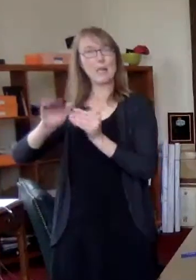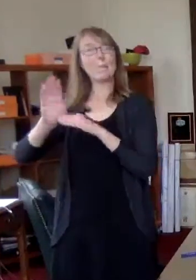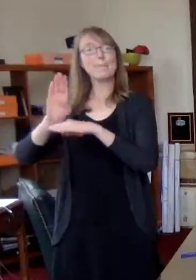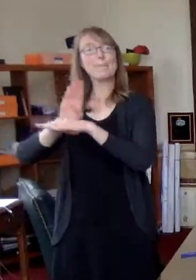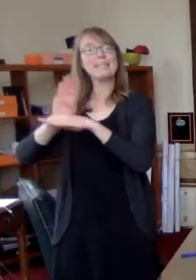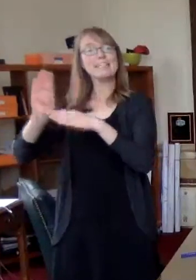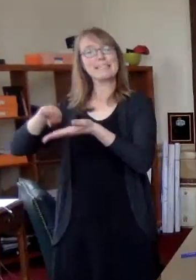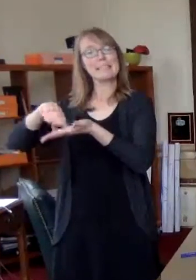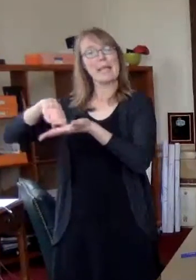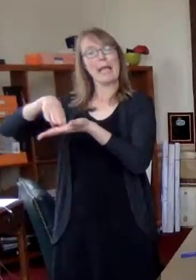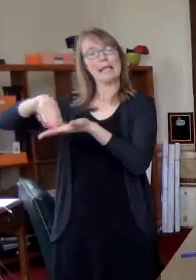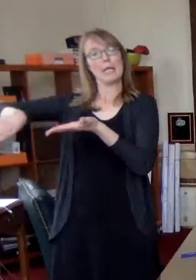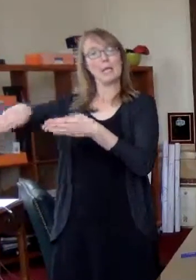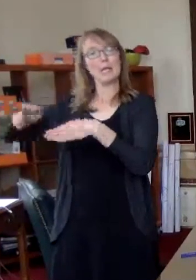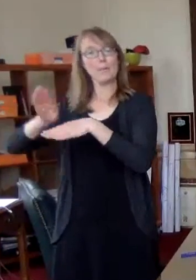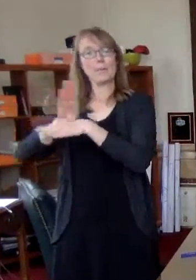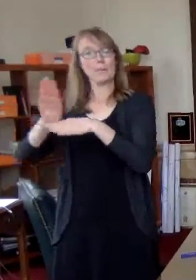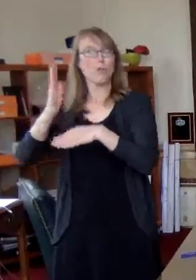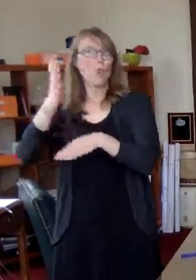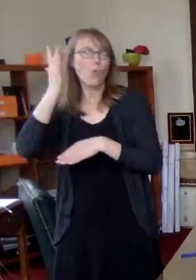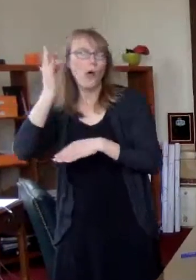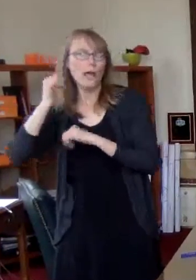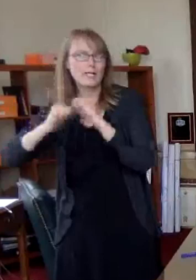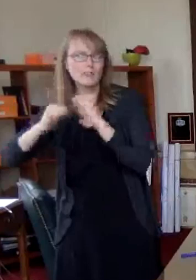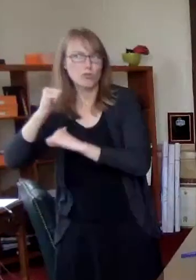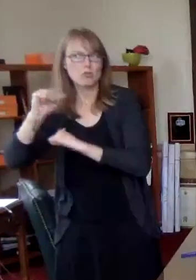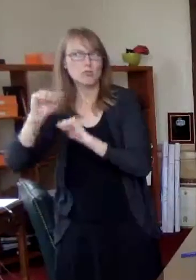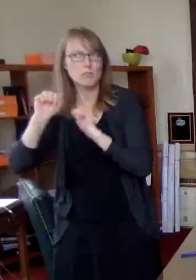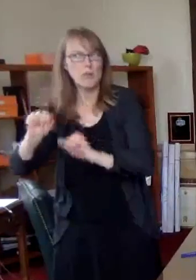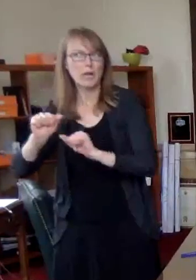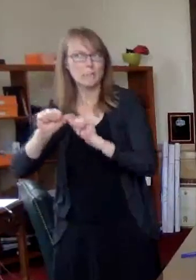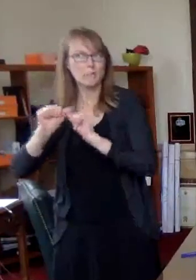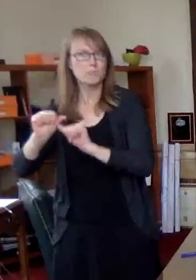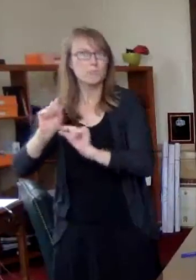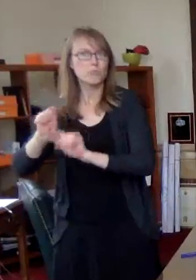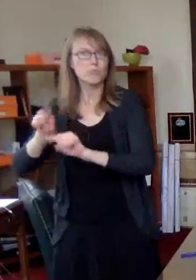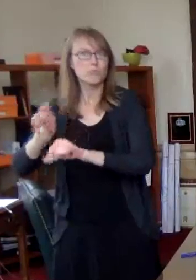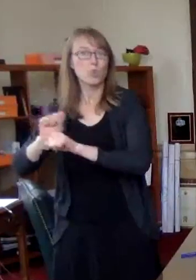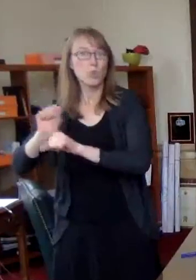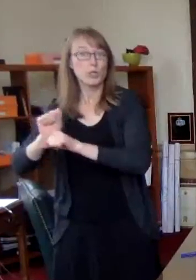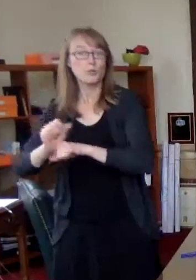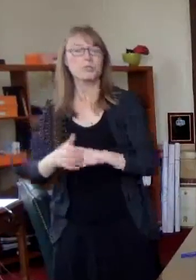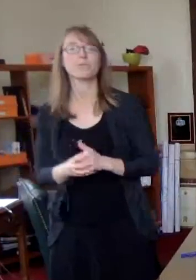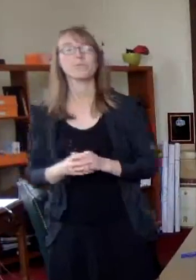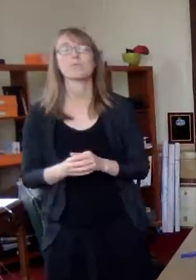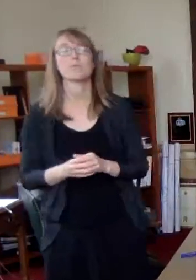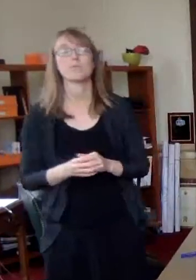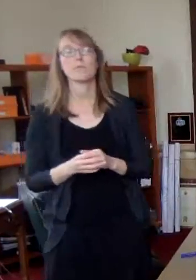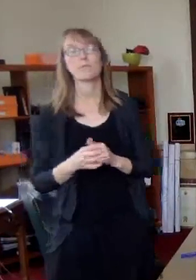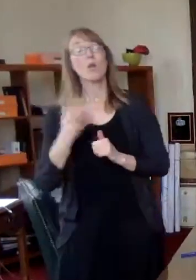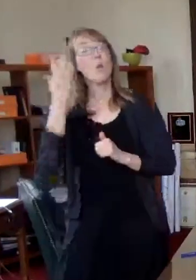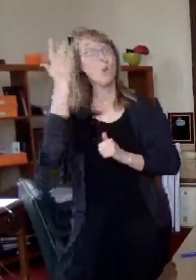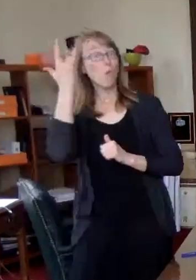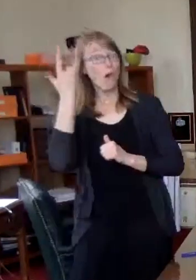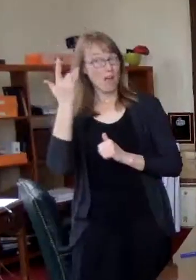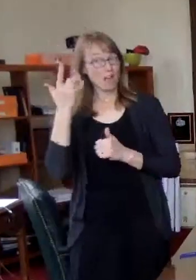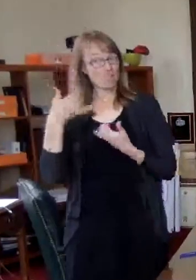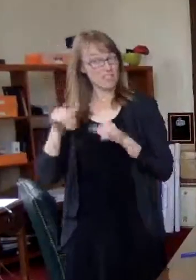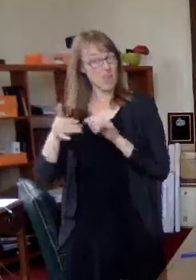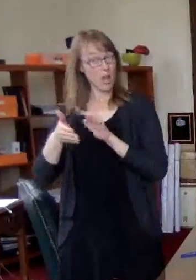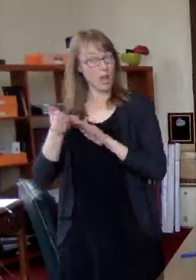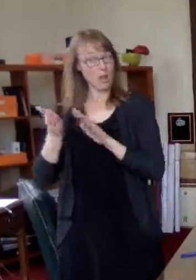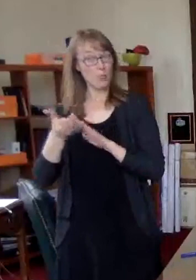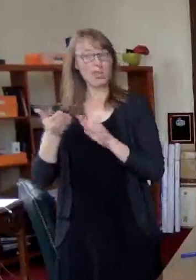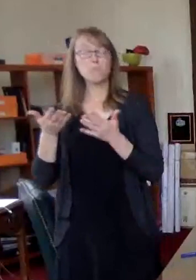the stay-at-home order and why that is. Right. So in general, most construction is outside, and most construction,